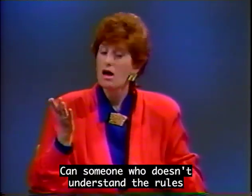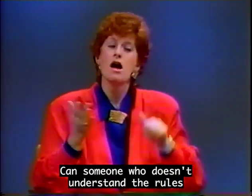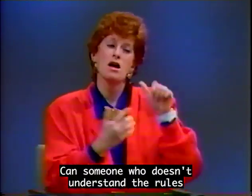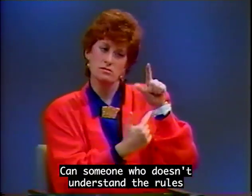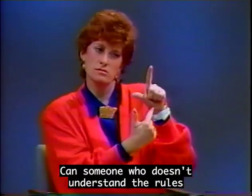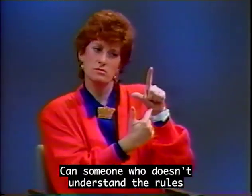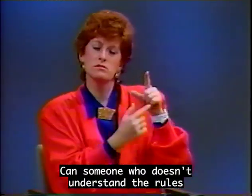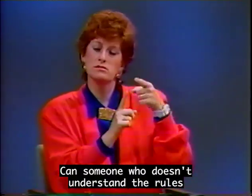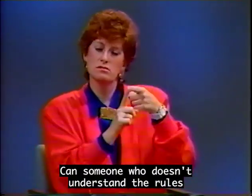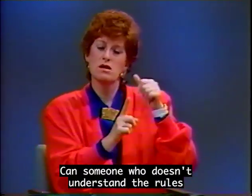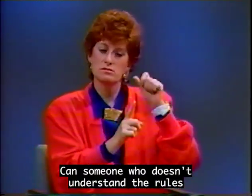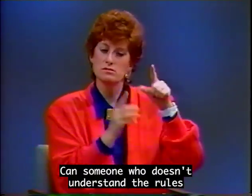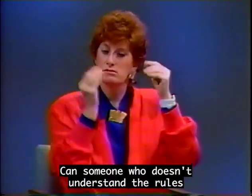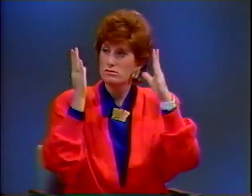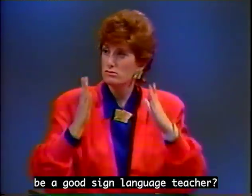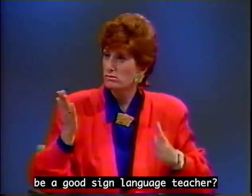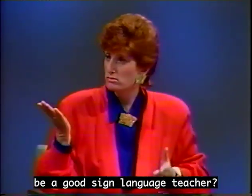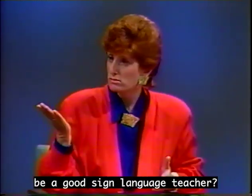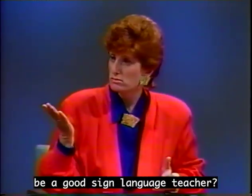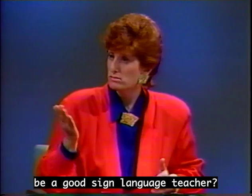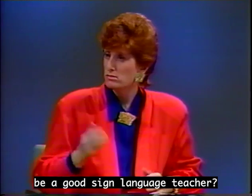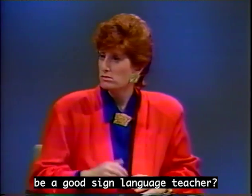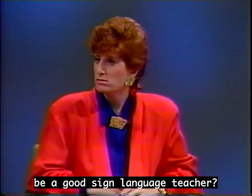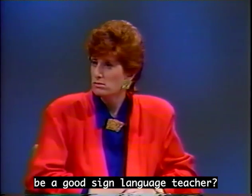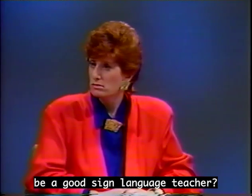Can someone who doesn't understand the rules be a good sign language teacher?